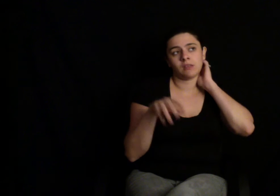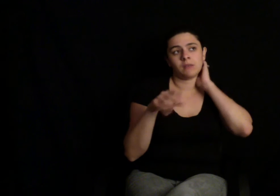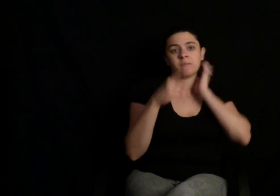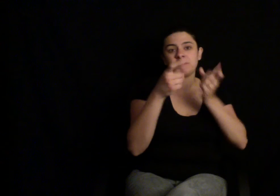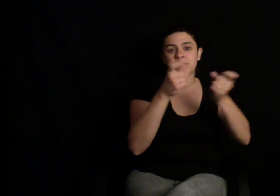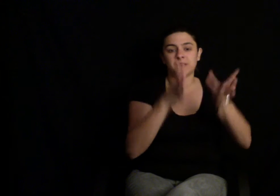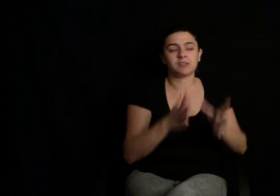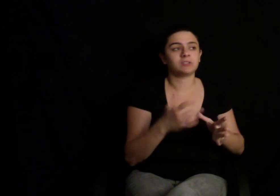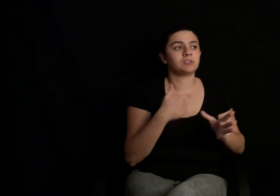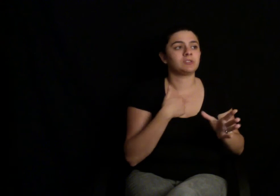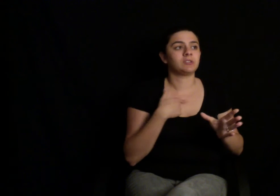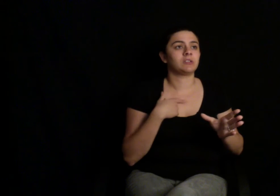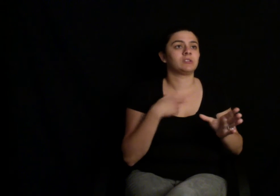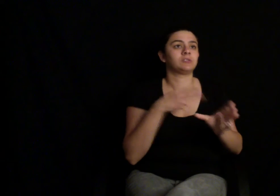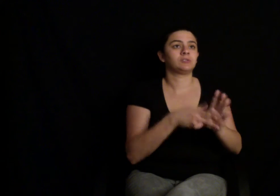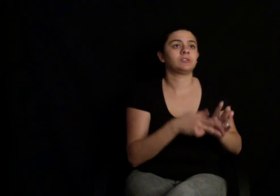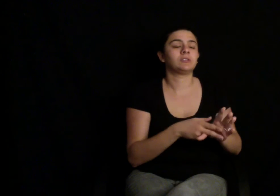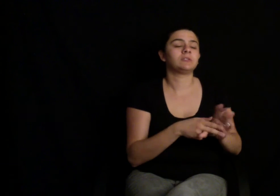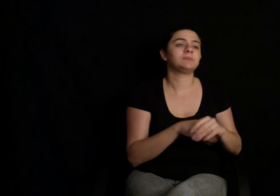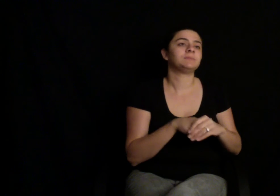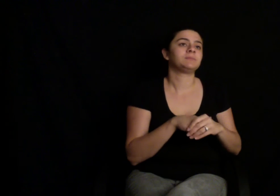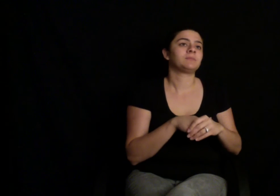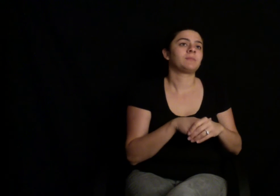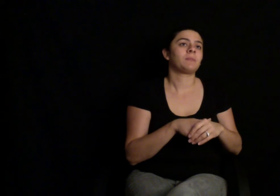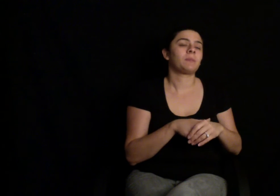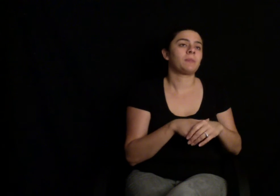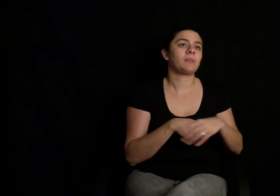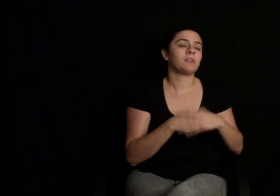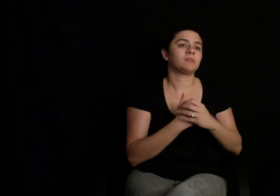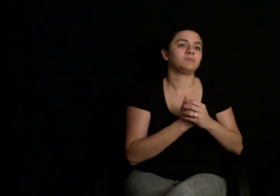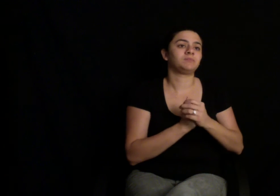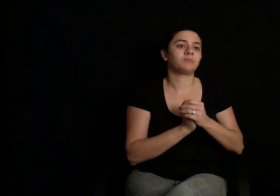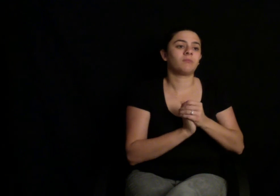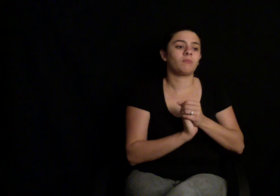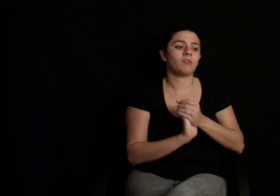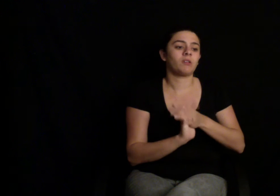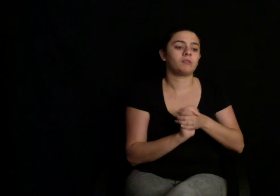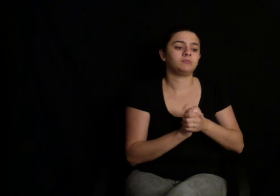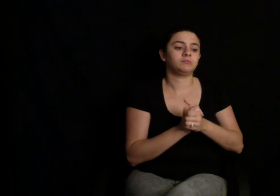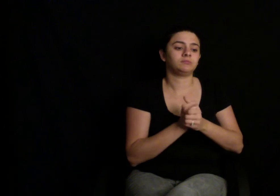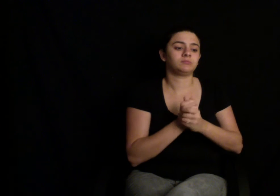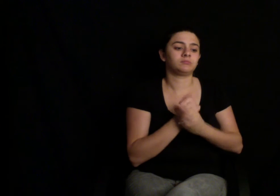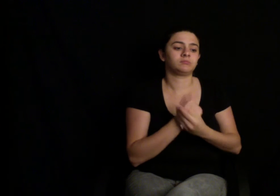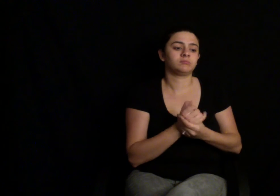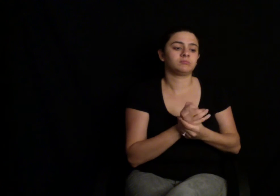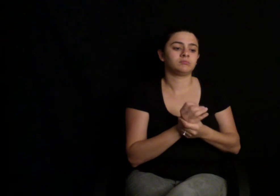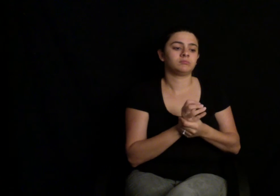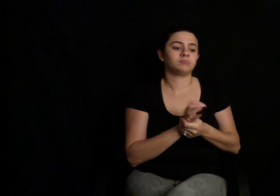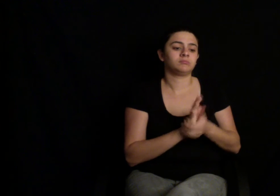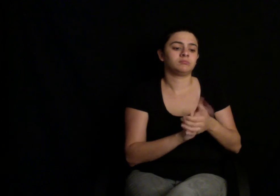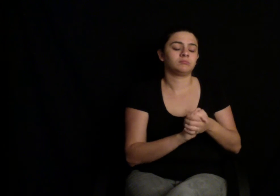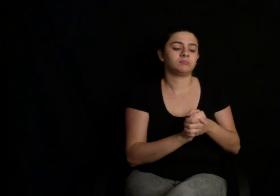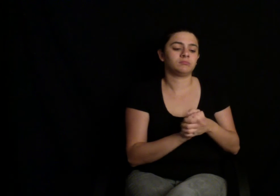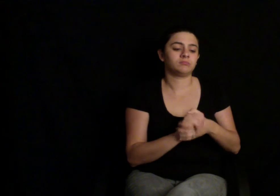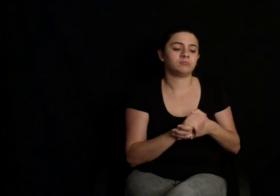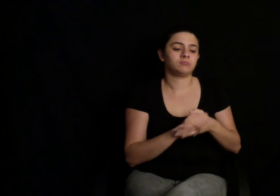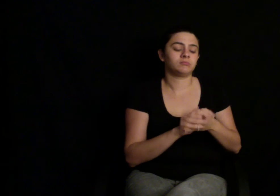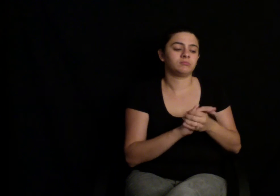I ultimately went with another manager, and they were actually kind of annoyed with me, to put it quite frankly, because I